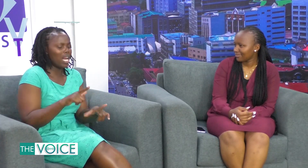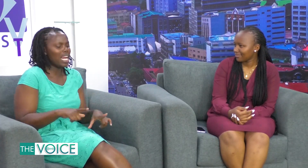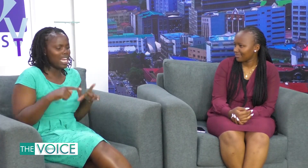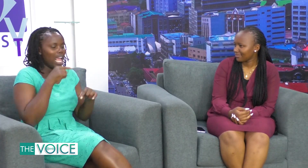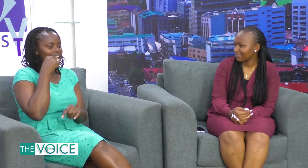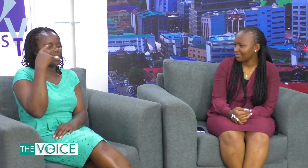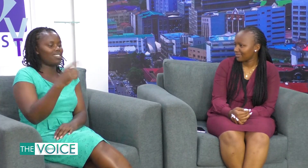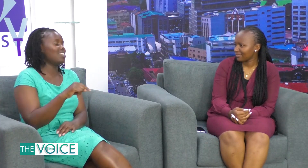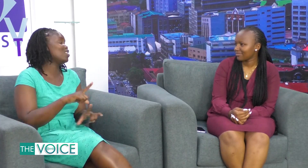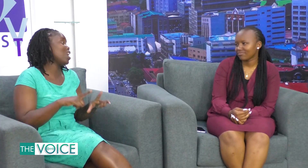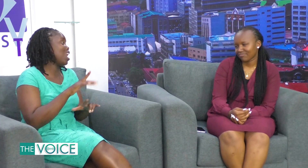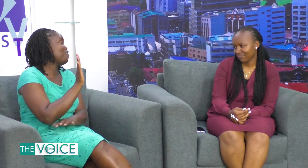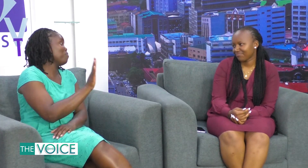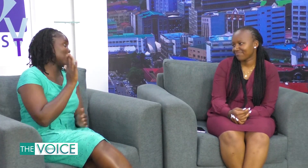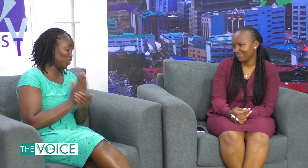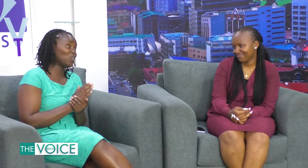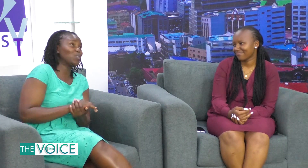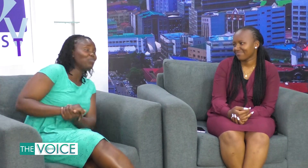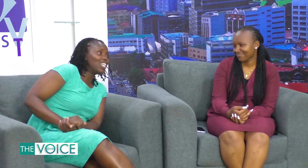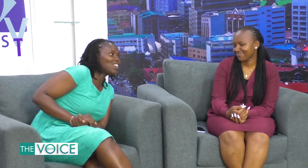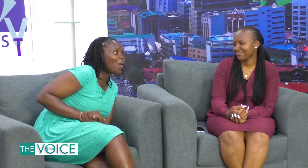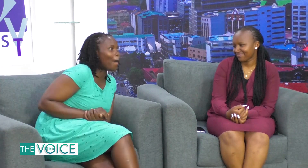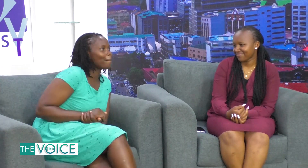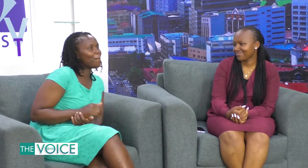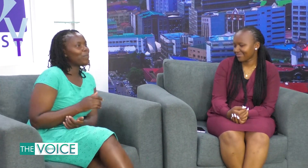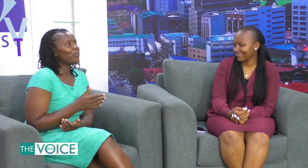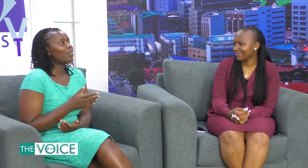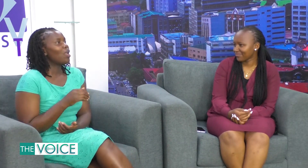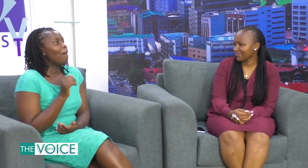than you just sitting there and hoping that things will change. So,